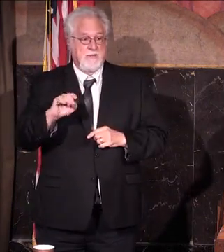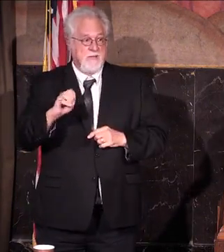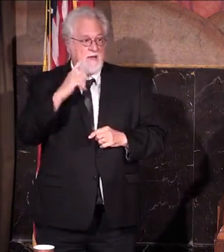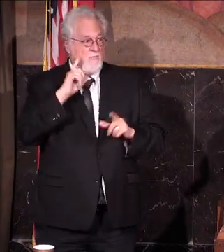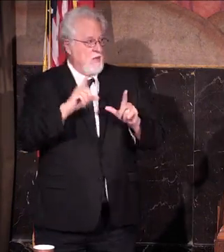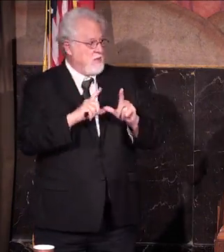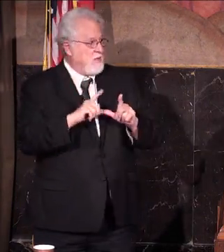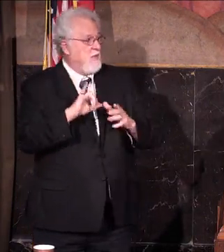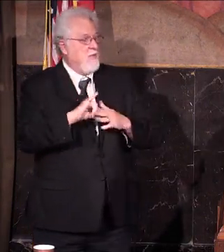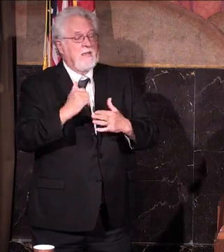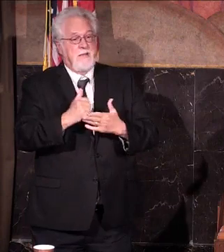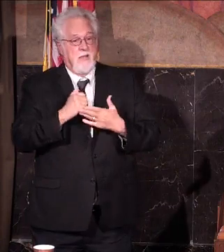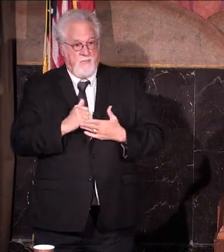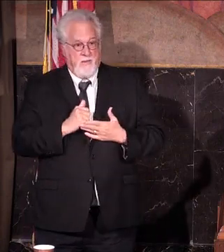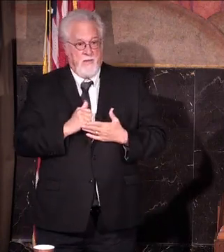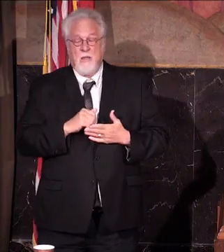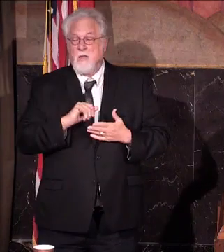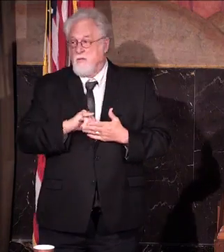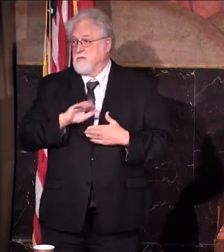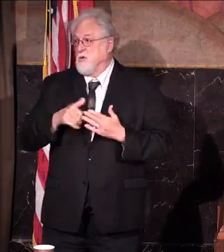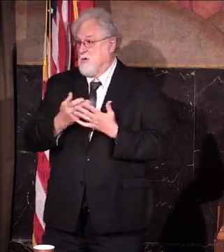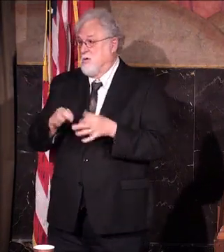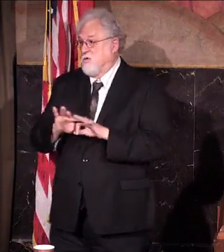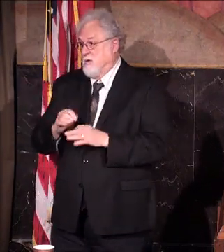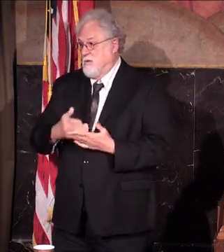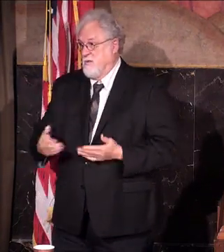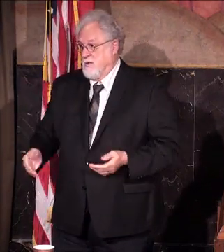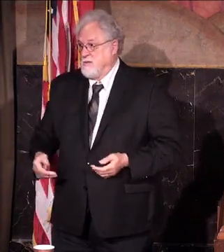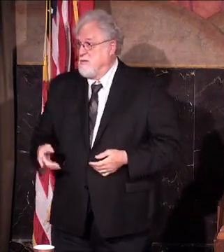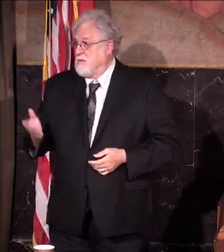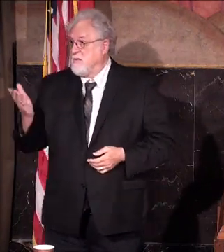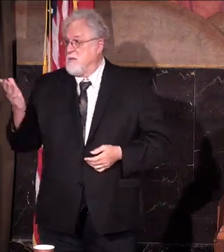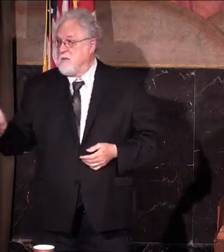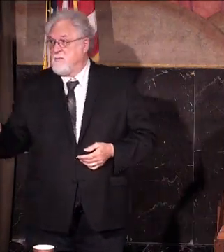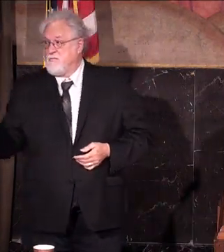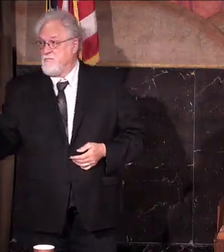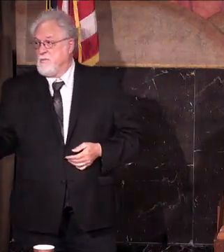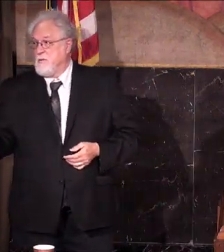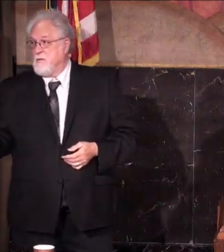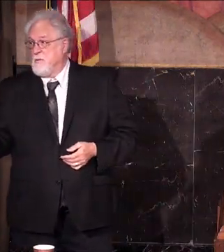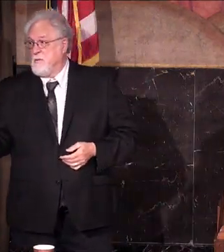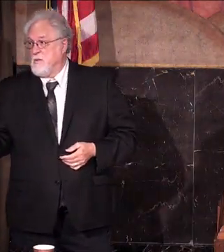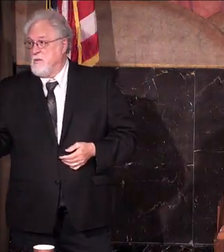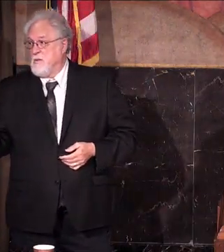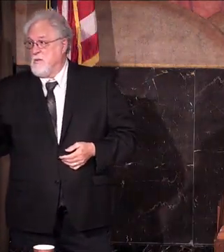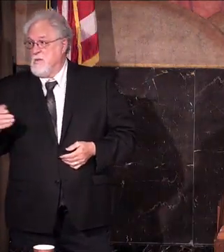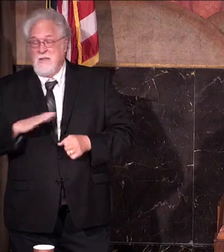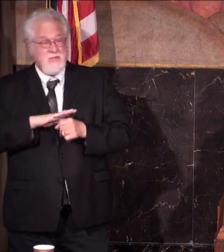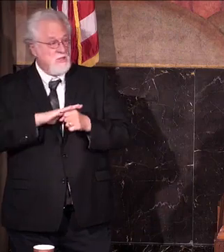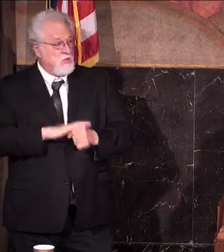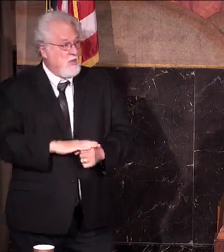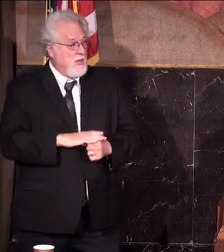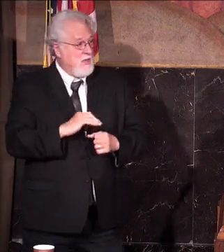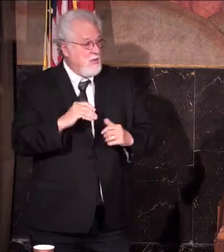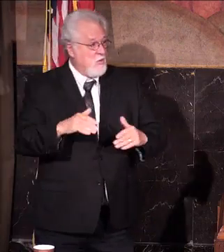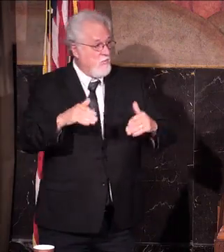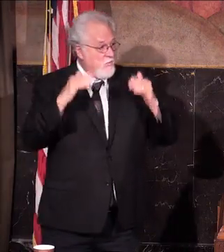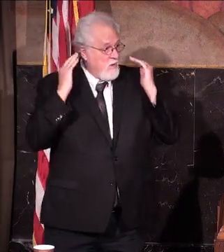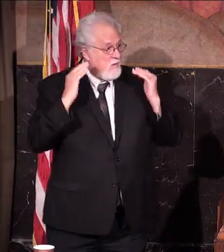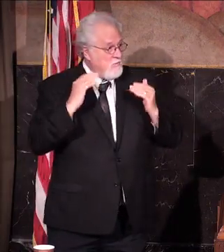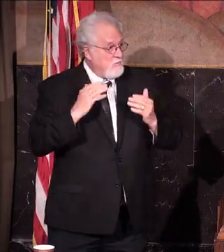and that's helping as well. So those are all critical things. Yes, sir. They described it as being strained almost to the point of being overwhelmed. Is